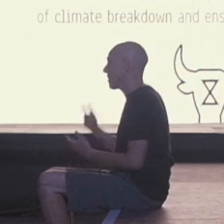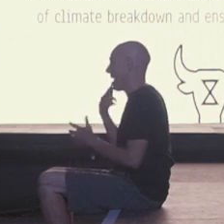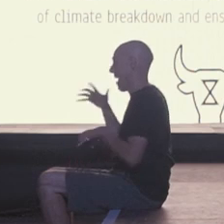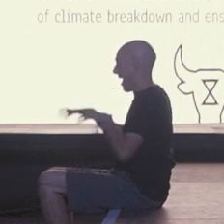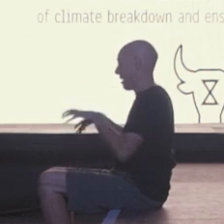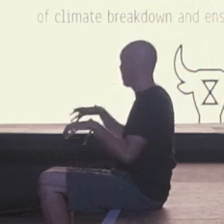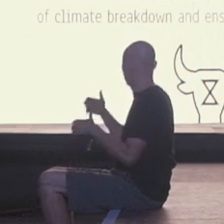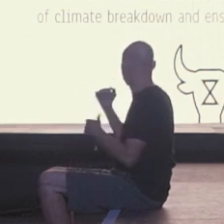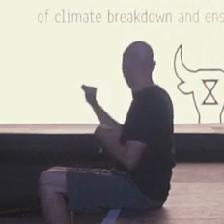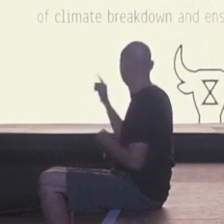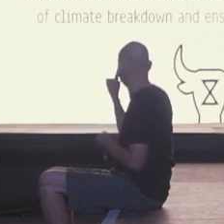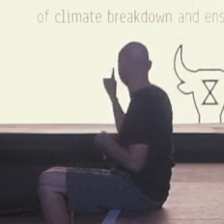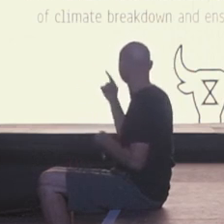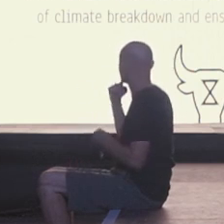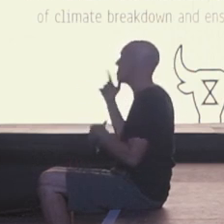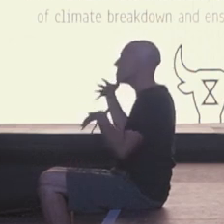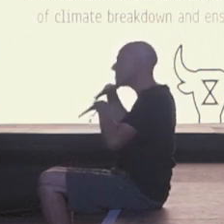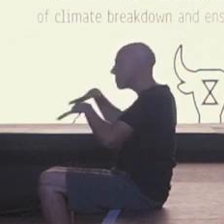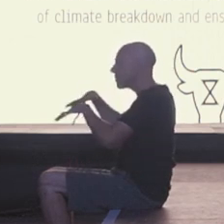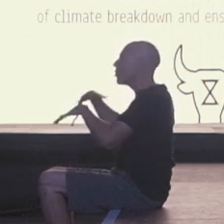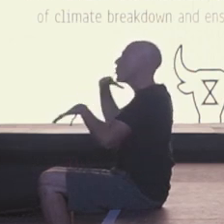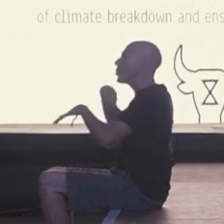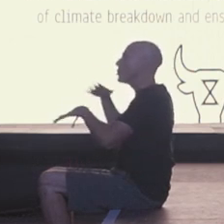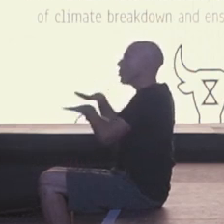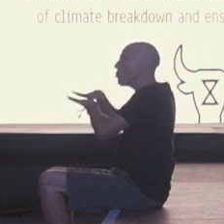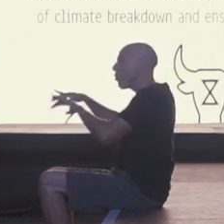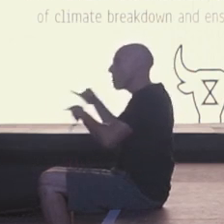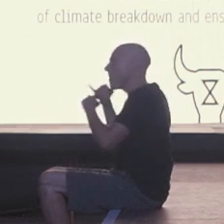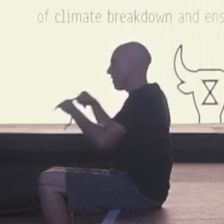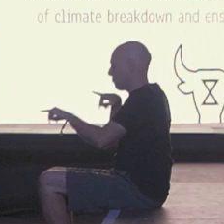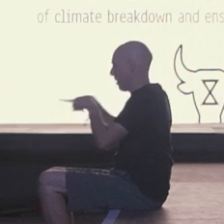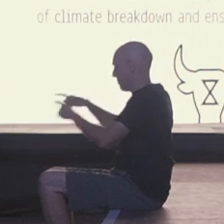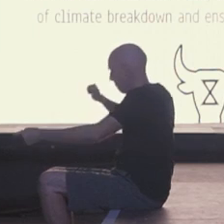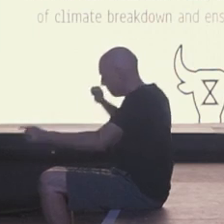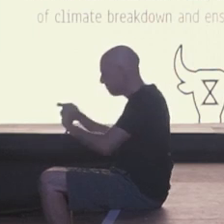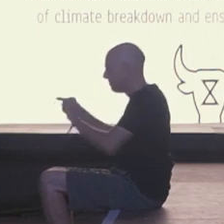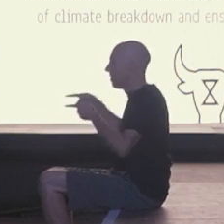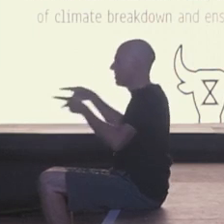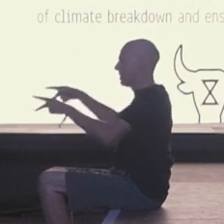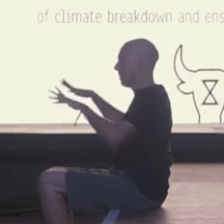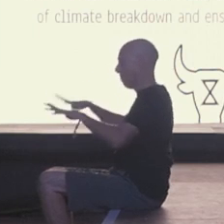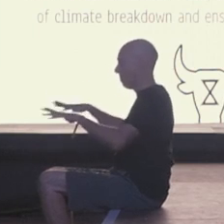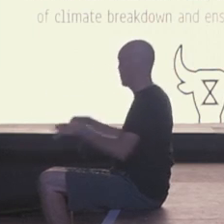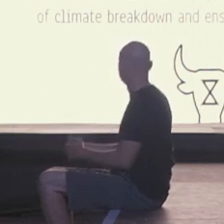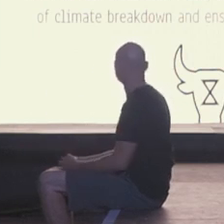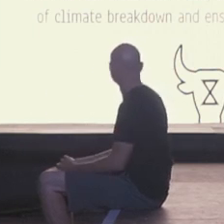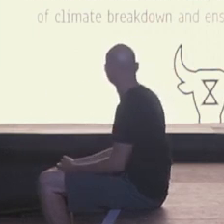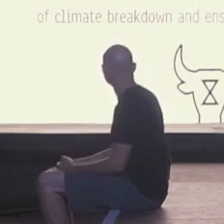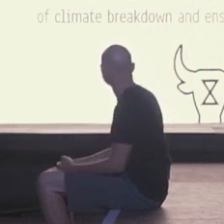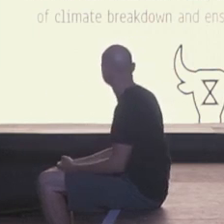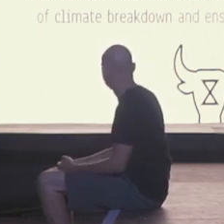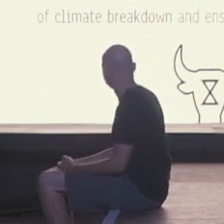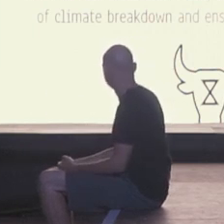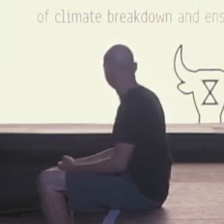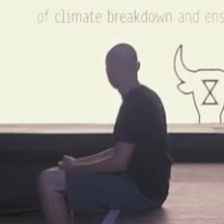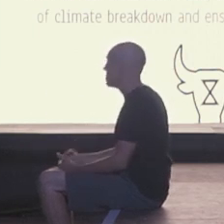bring about a transition to a just and sustainable plant-based food system. As an attempt to halt mass extinction,